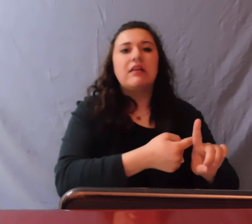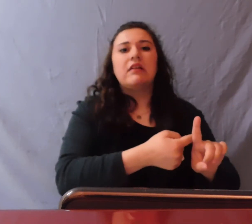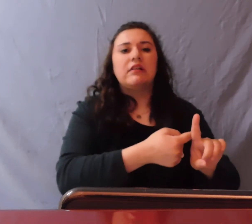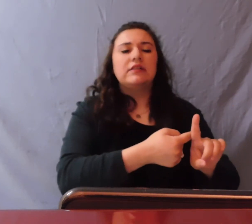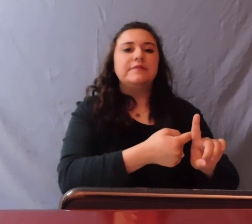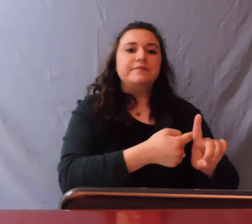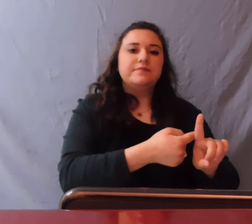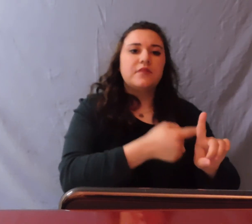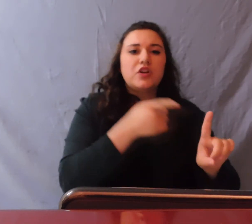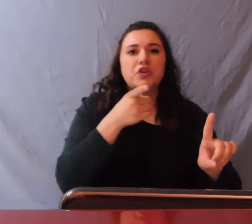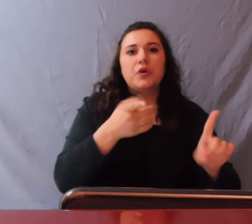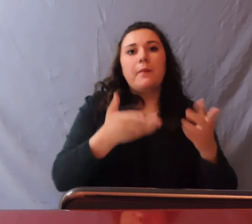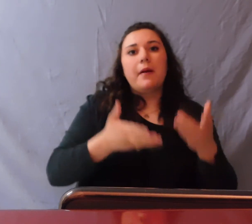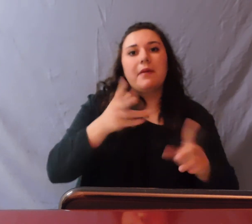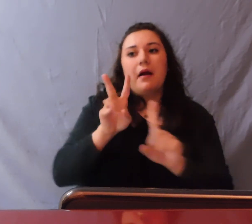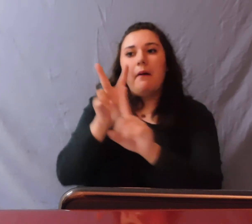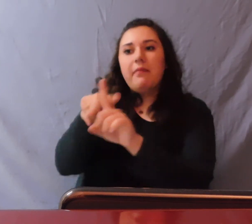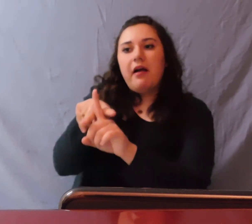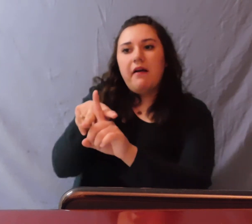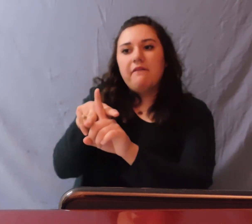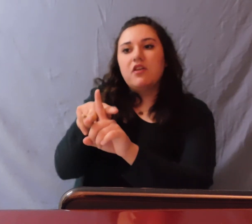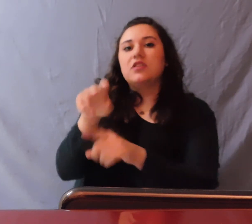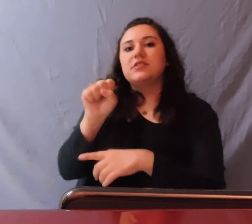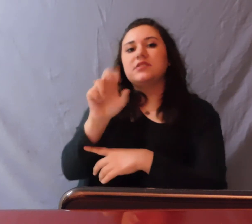So what we'll do, oh God.